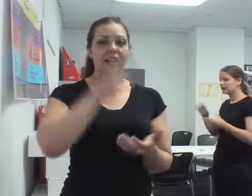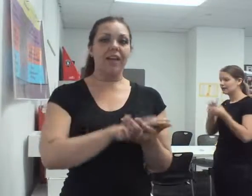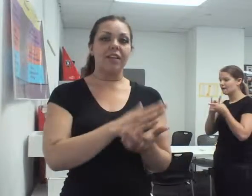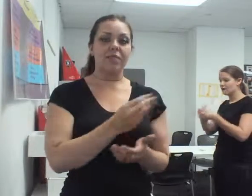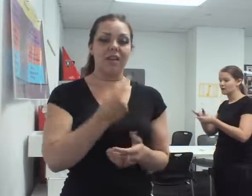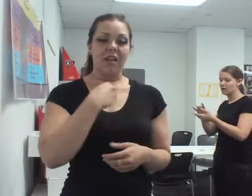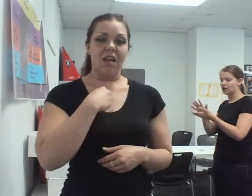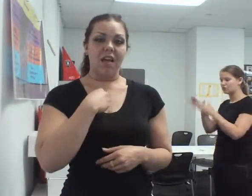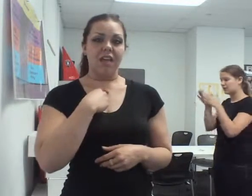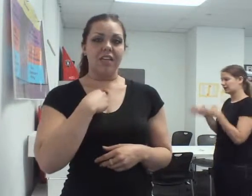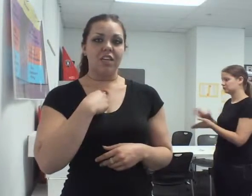was